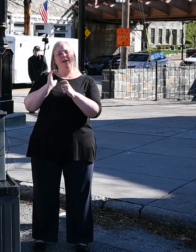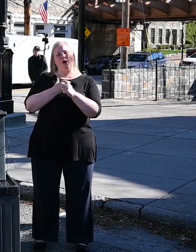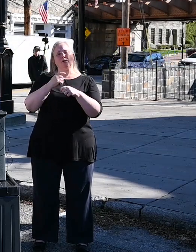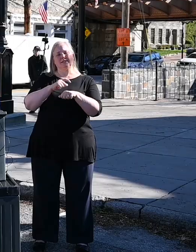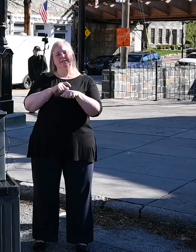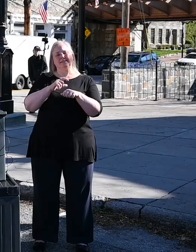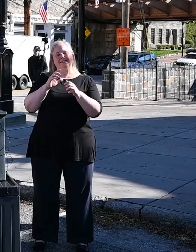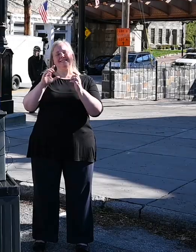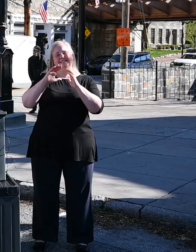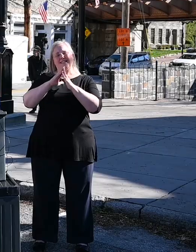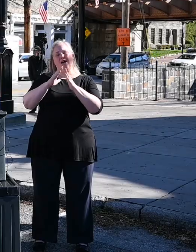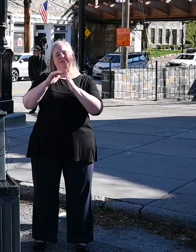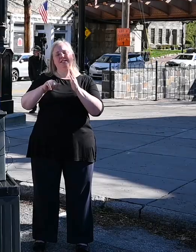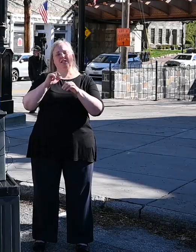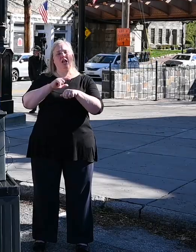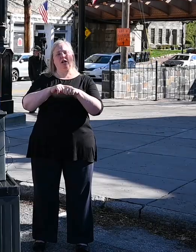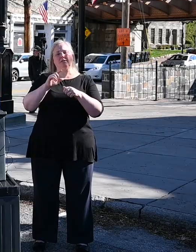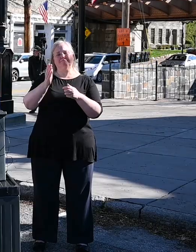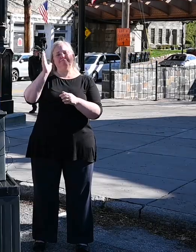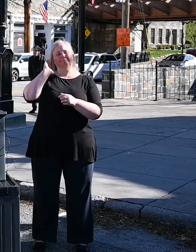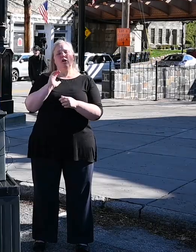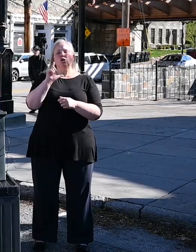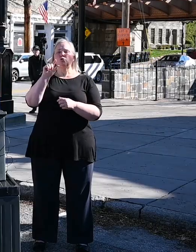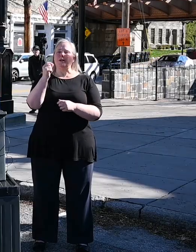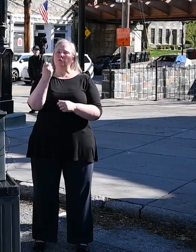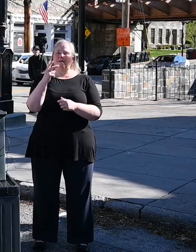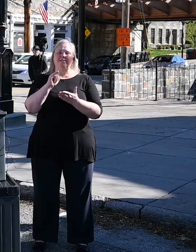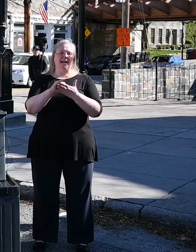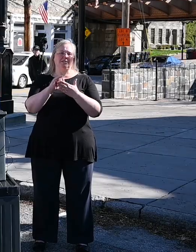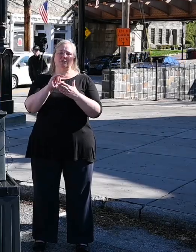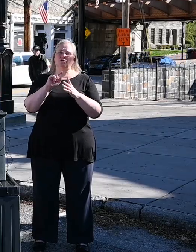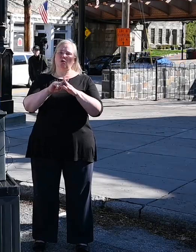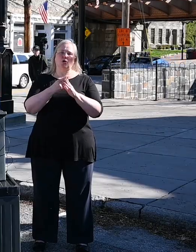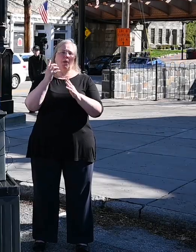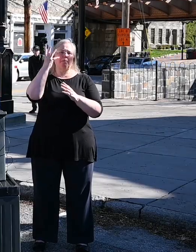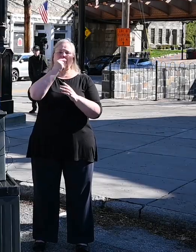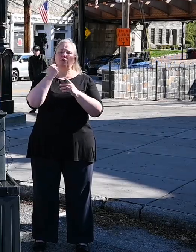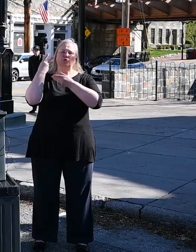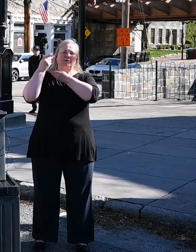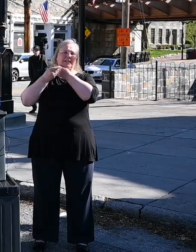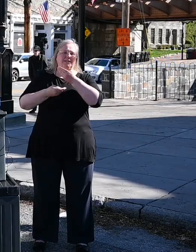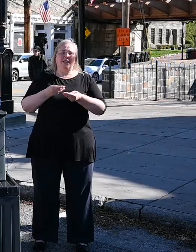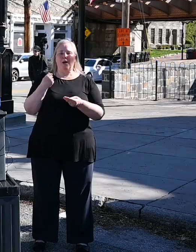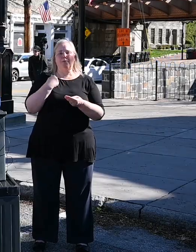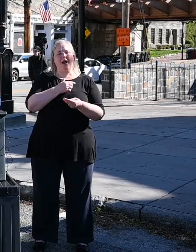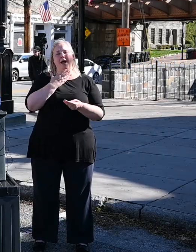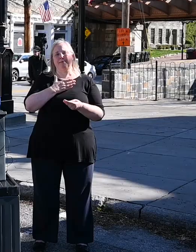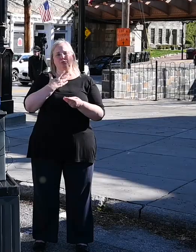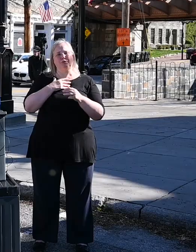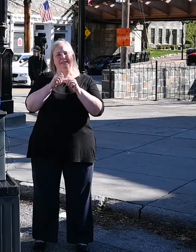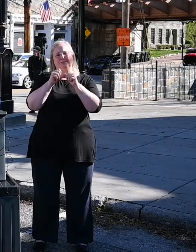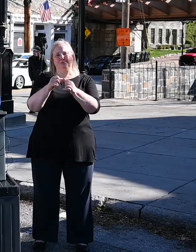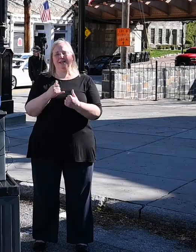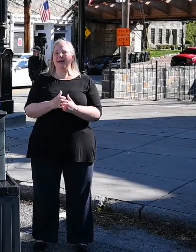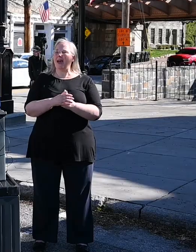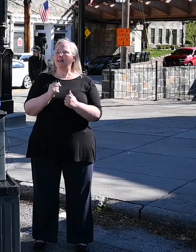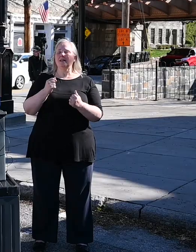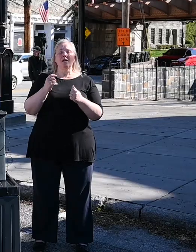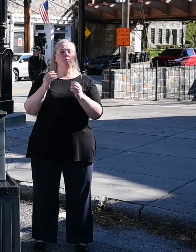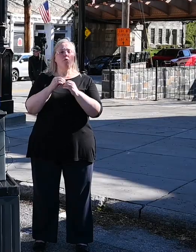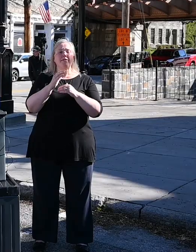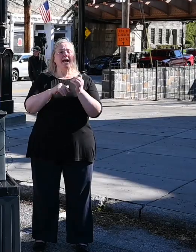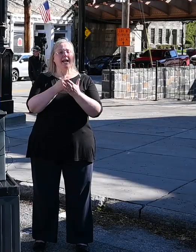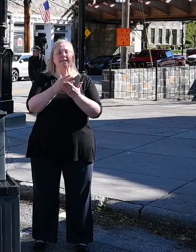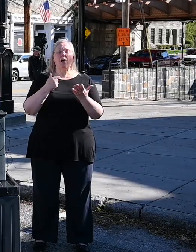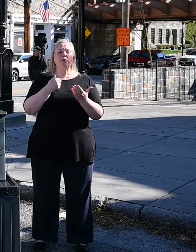2012. You started a beautiful tradition, and we're happy to be able to carry it on today. And above all, I want to thank all of you